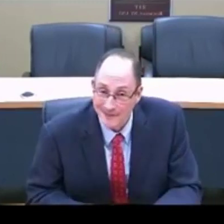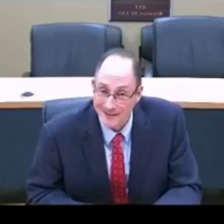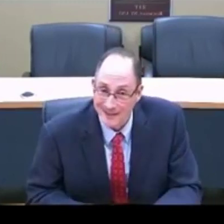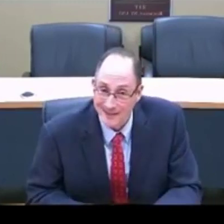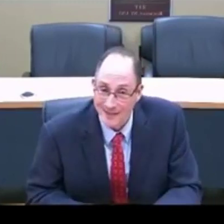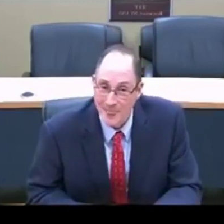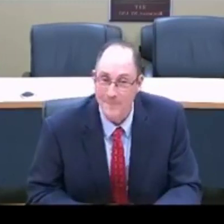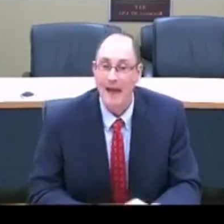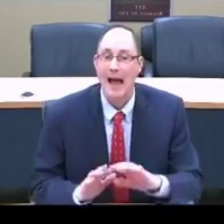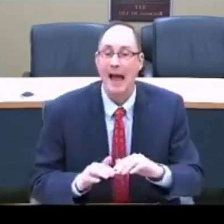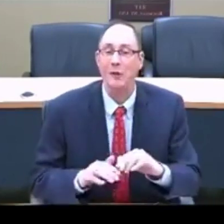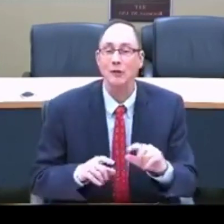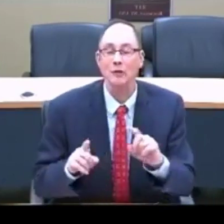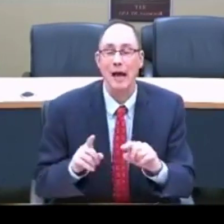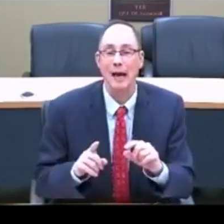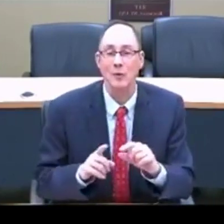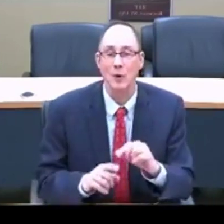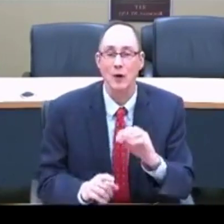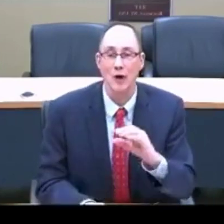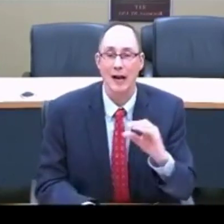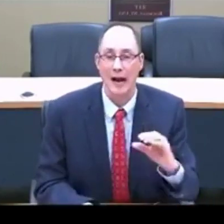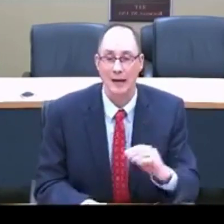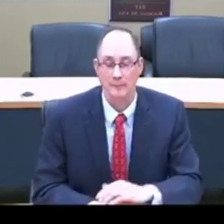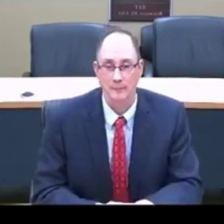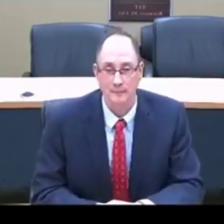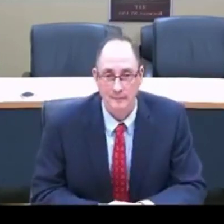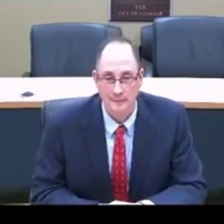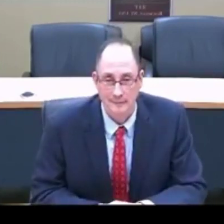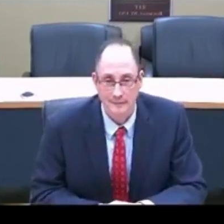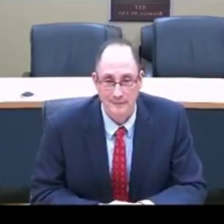Okay. How would you sign the word credit card?